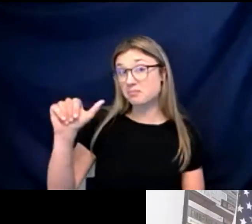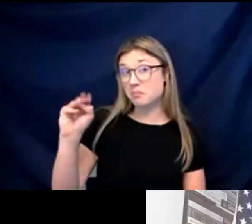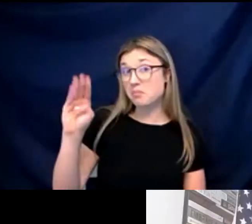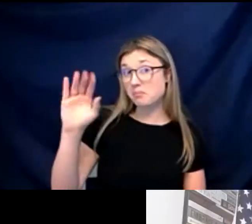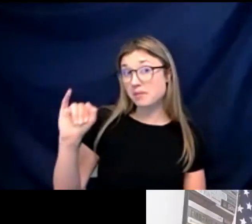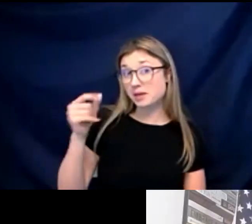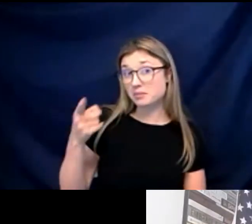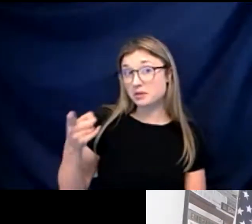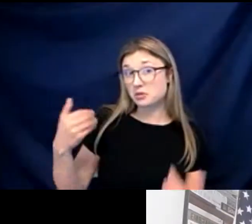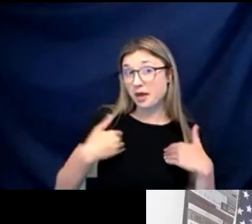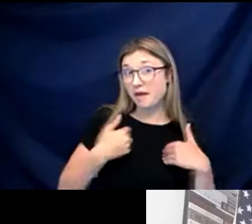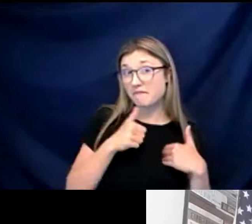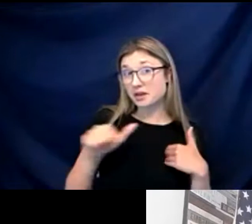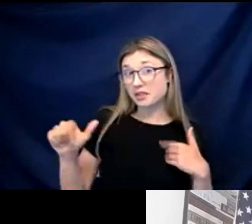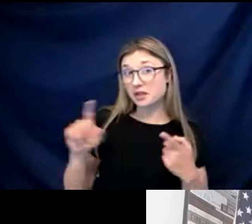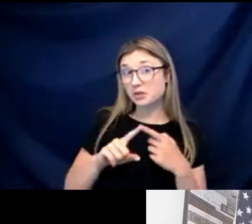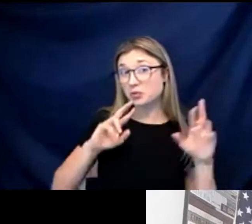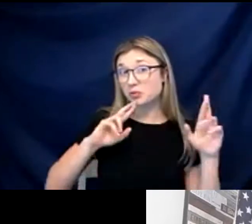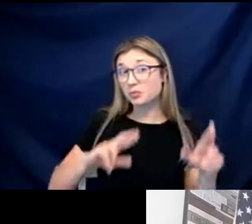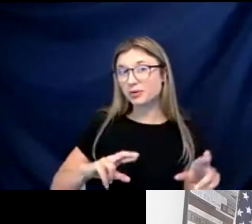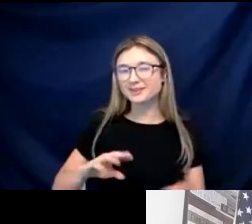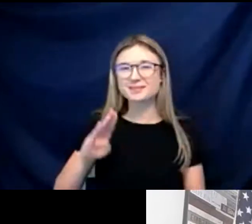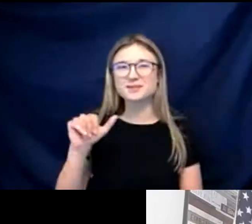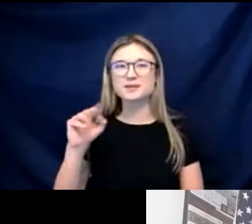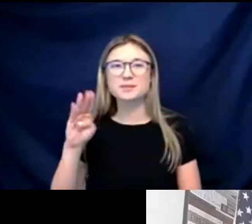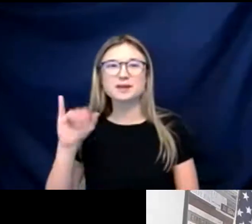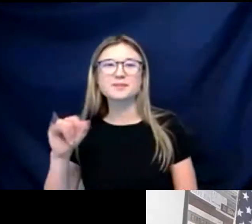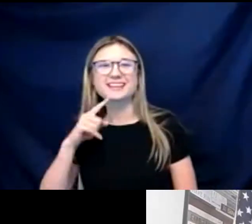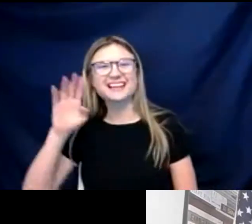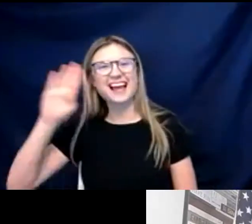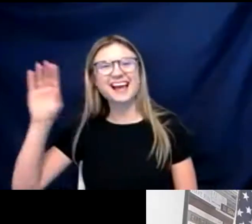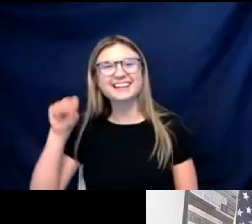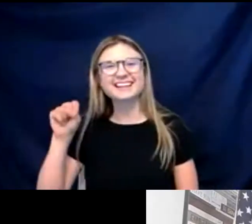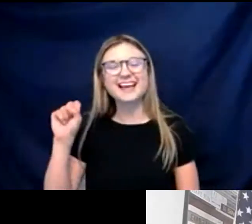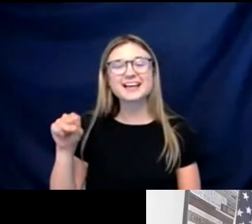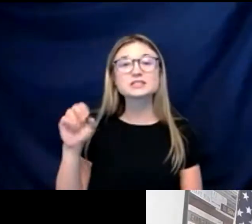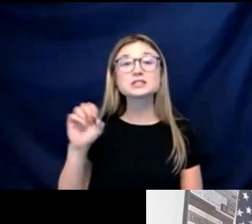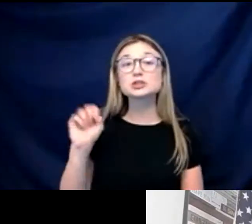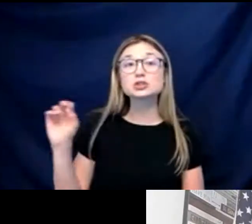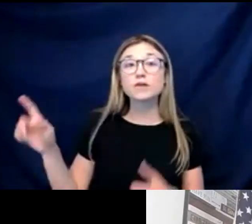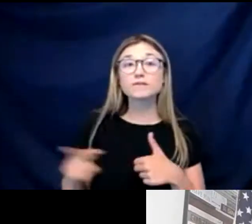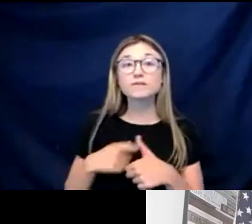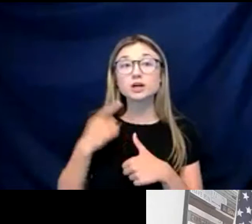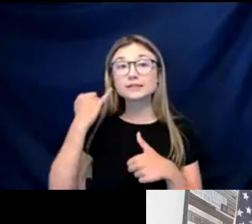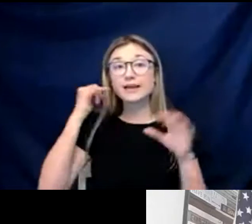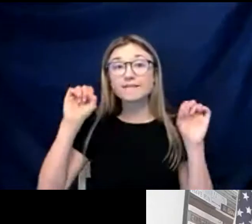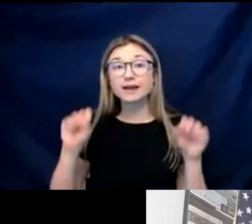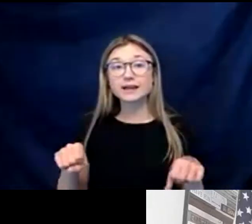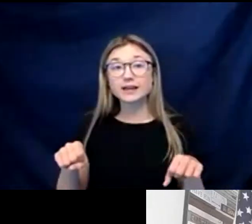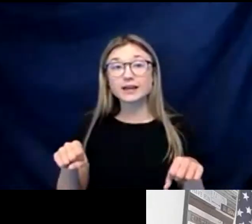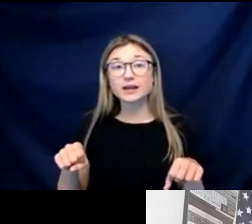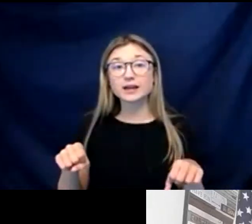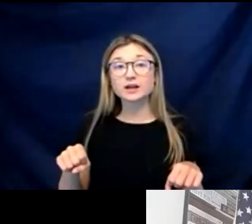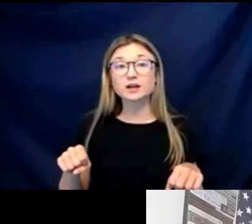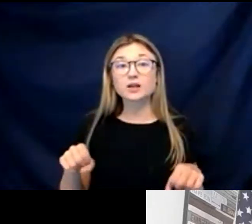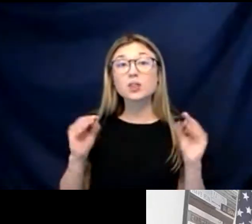report? Hi, yes. So, well, first off, if I can, for Office of